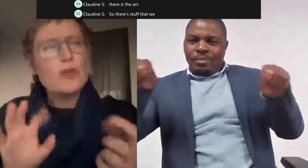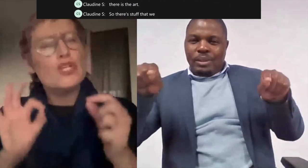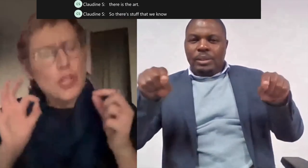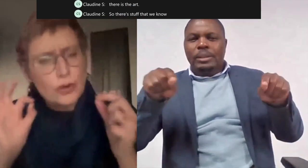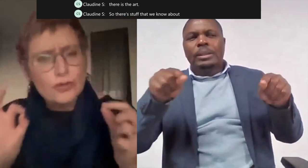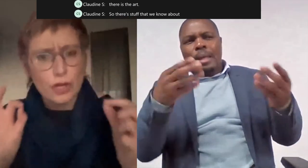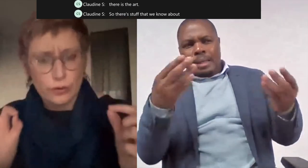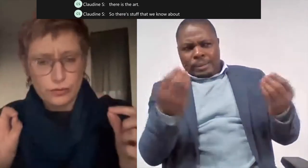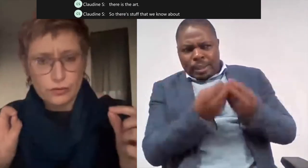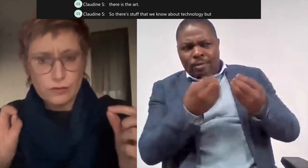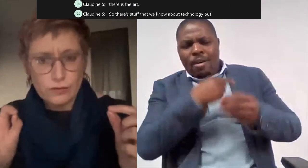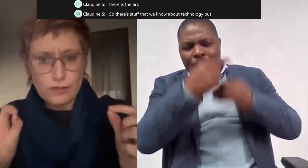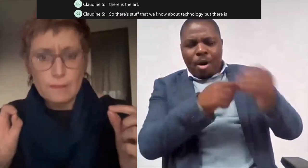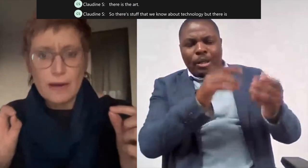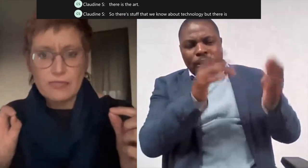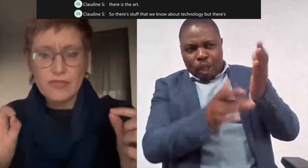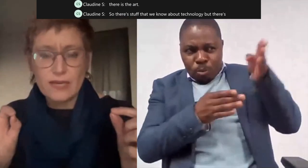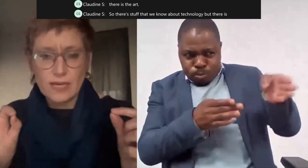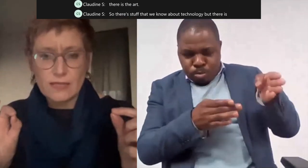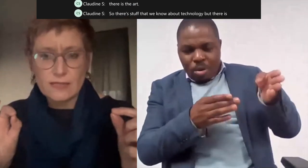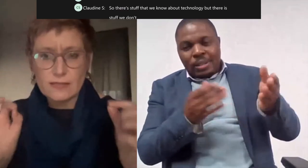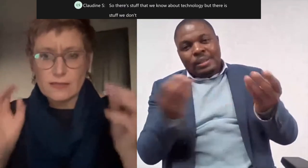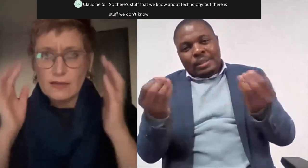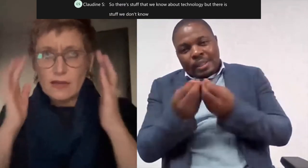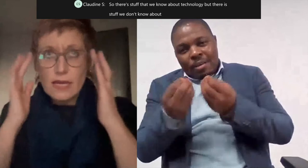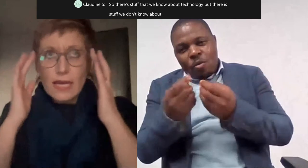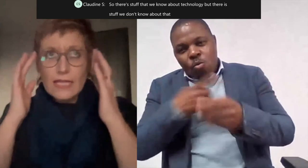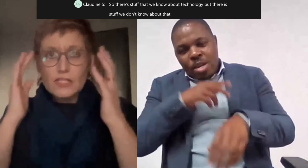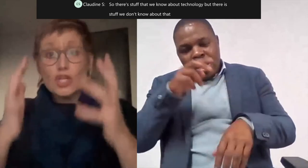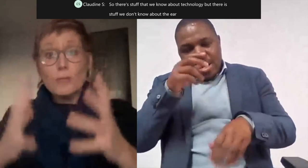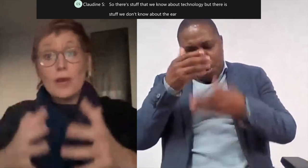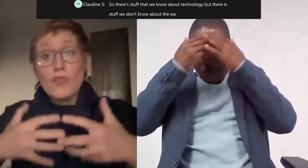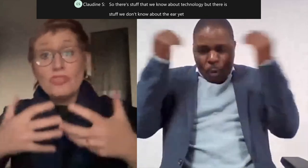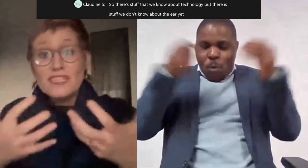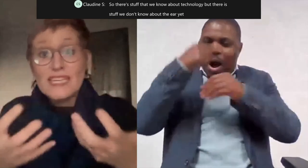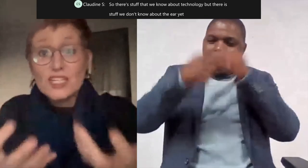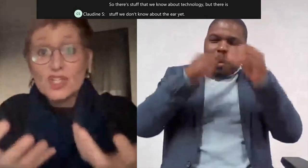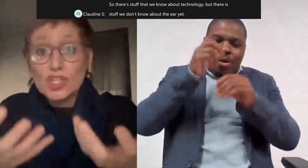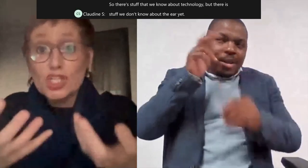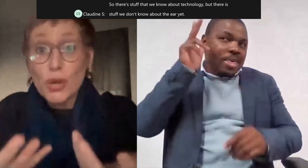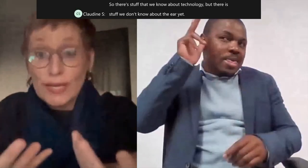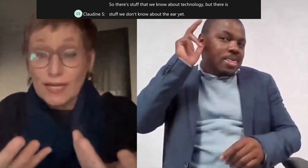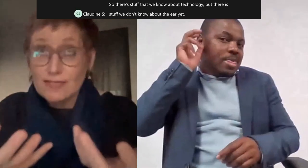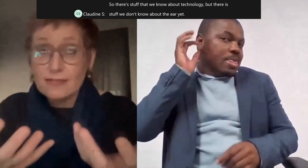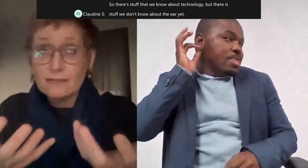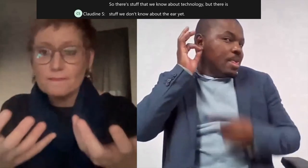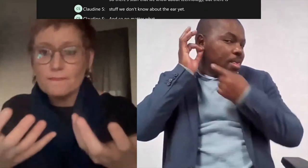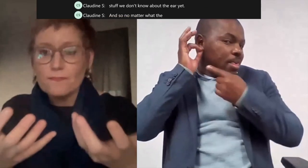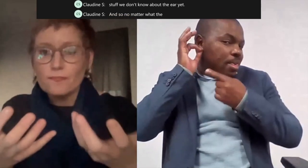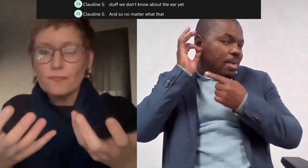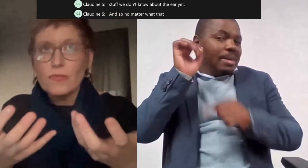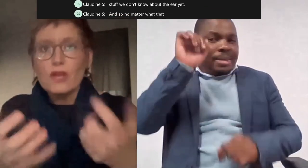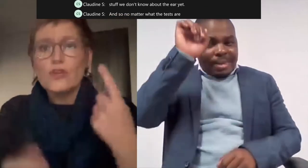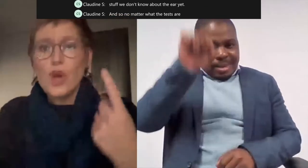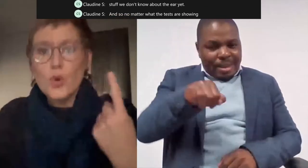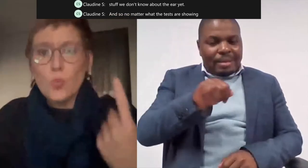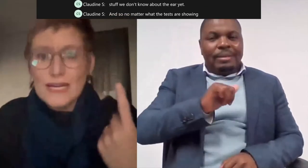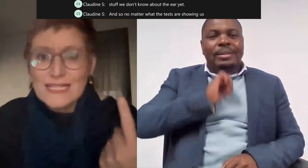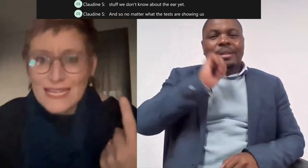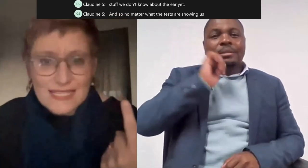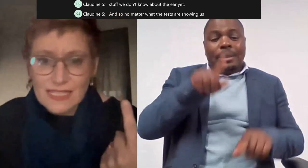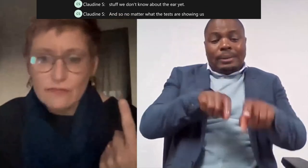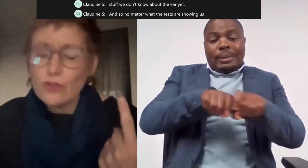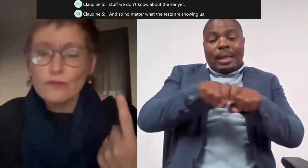technology, but there is stuff we don't know about the ear yet. And so no matter what the tests are showing us,